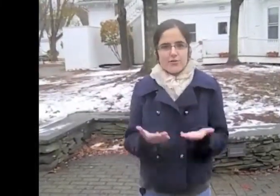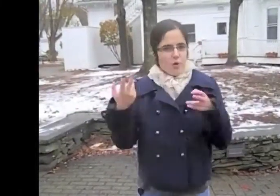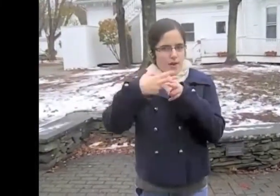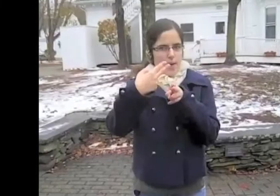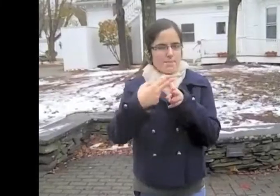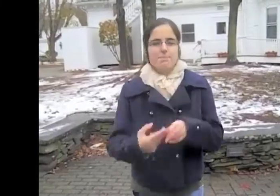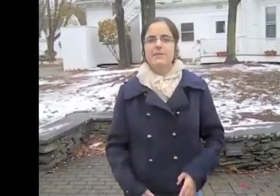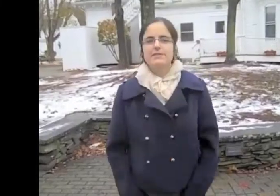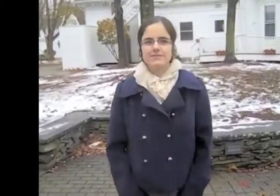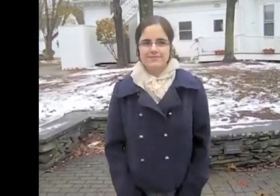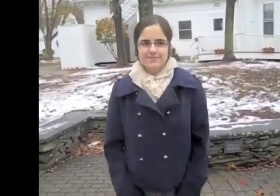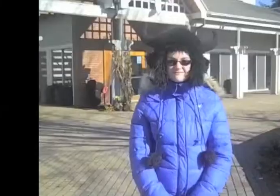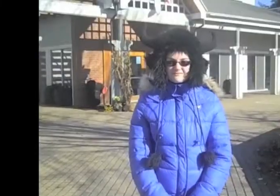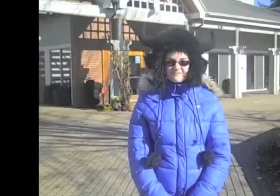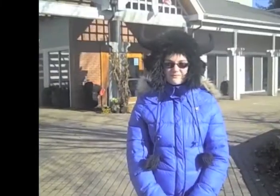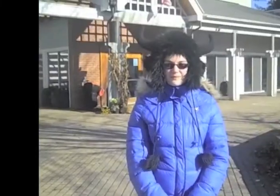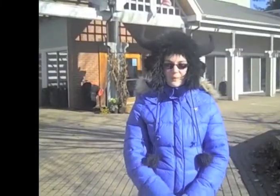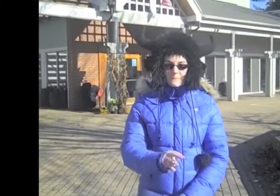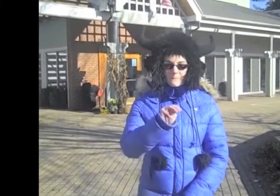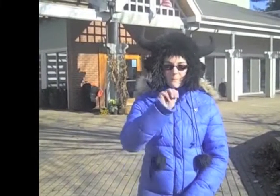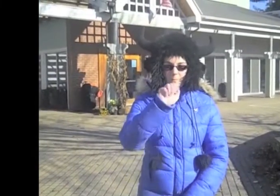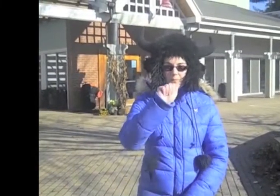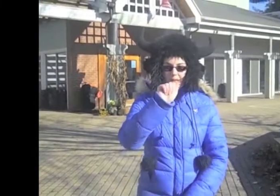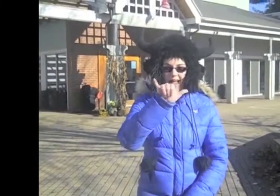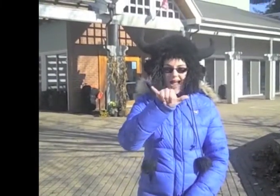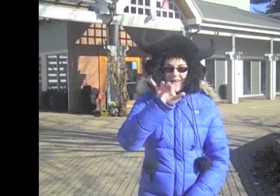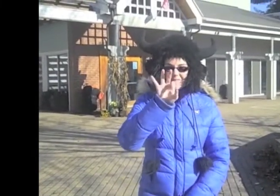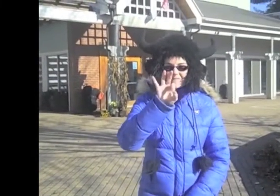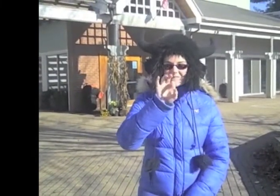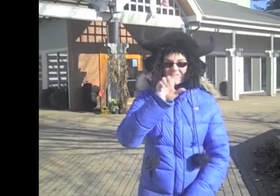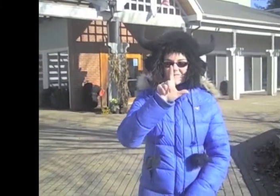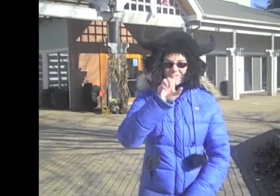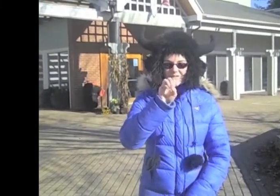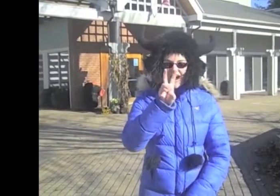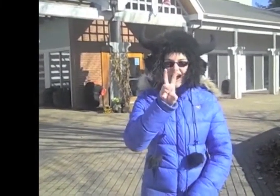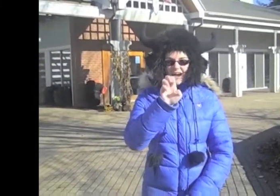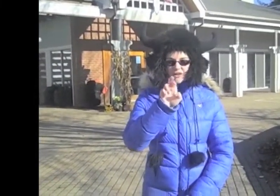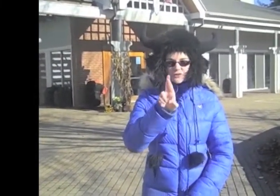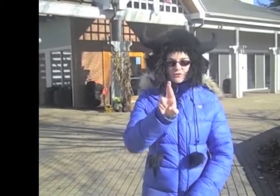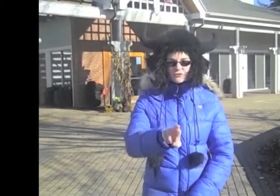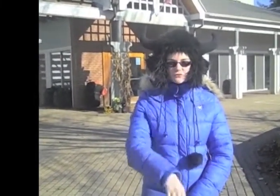I What was the name of the boat that the pilgrims arrived on? That would be the Mayflower.